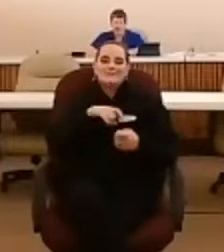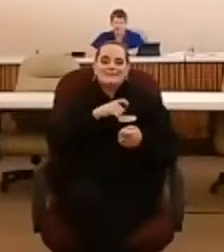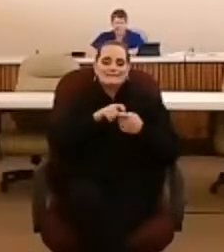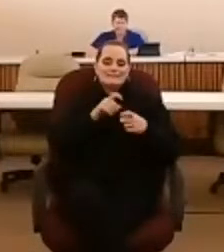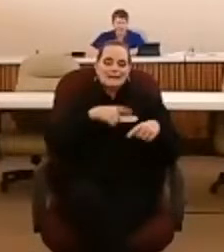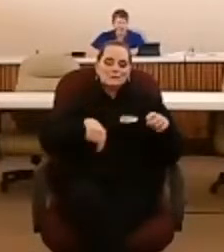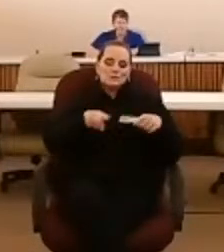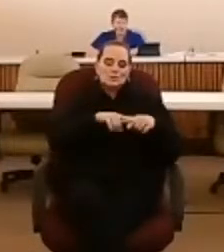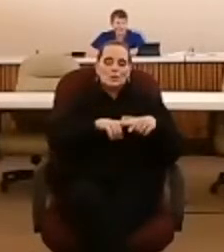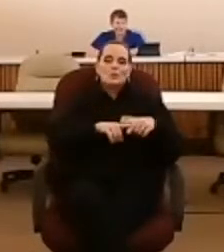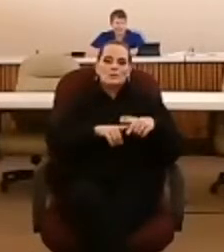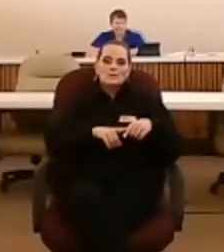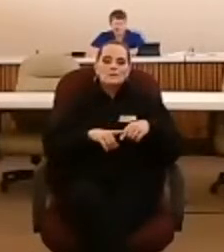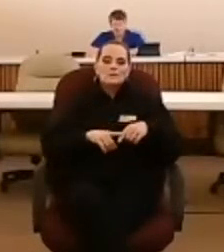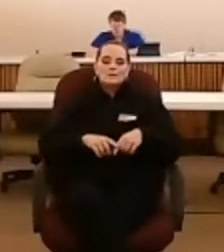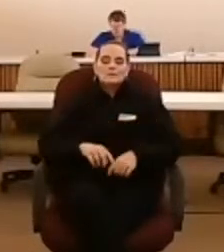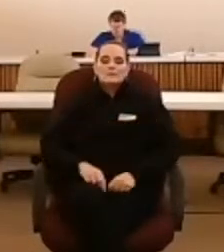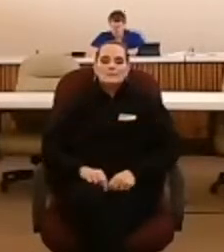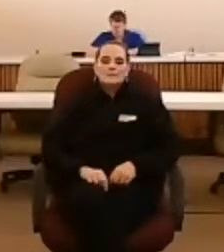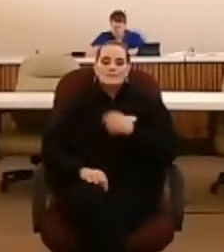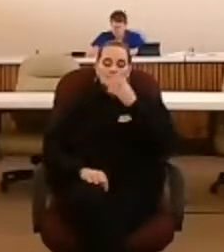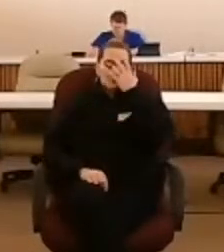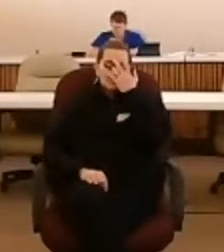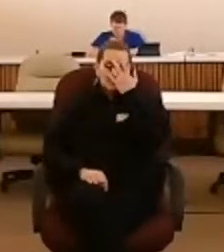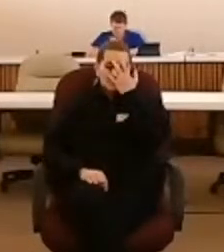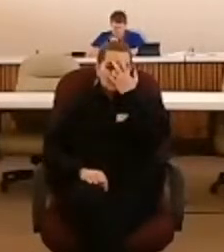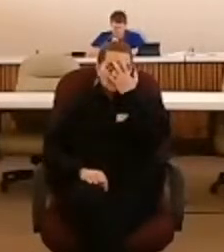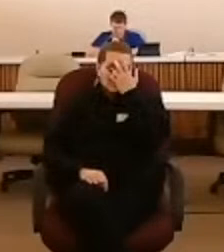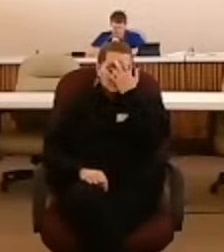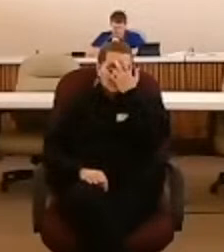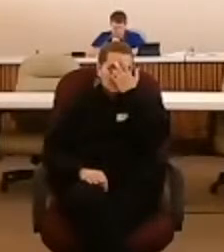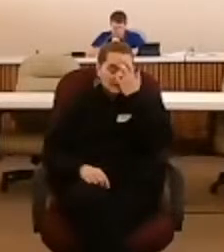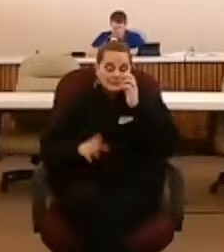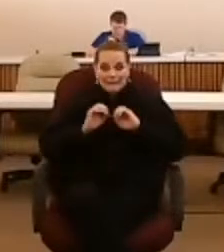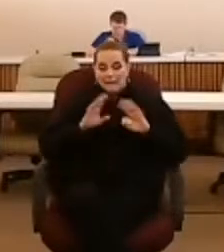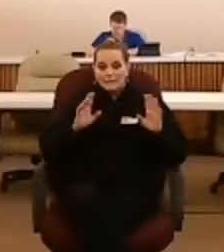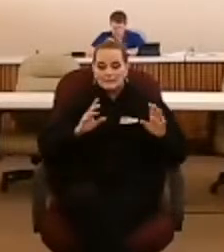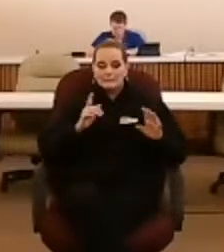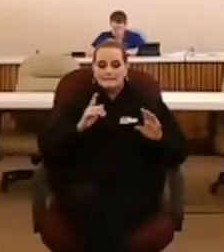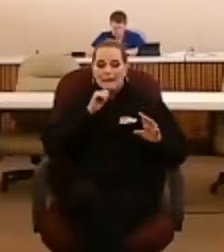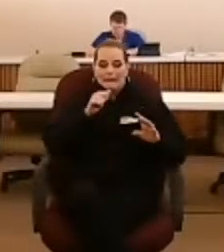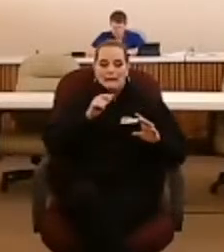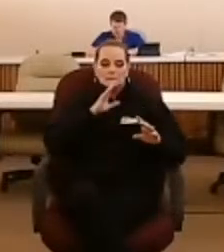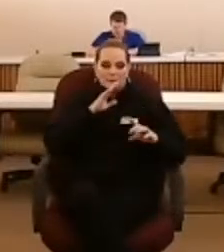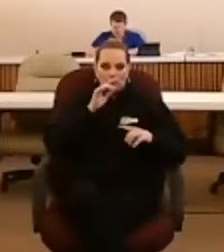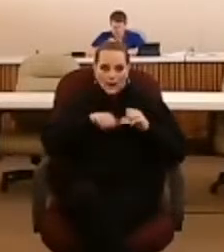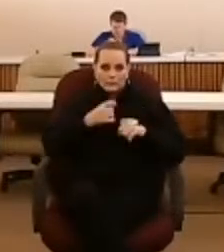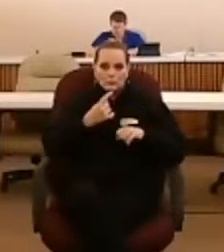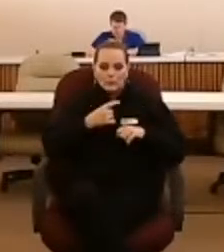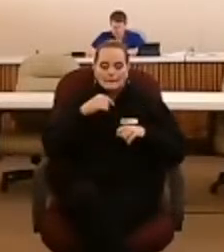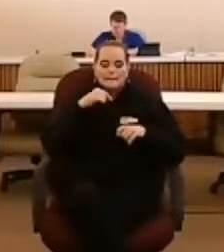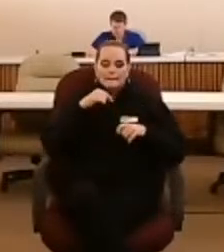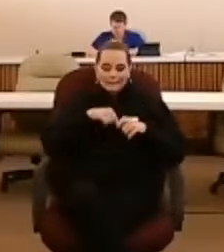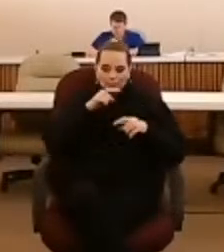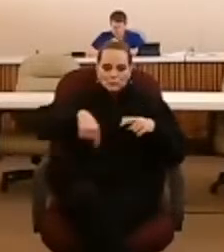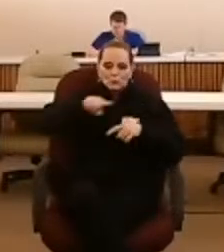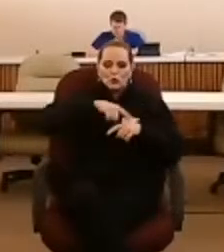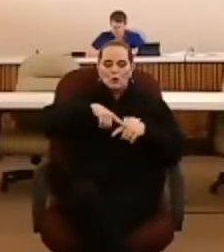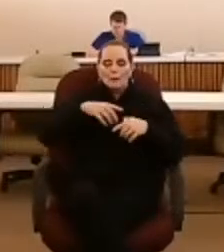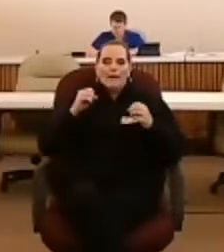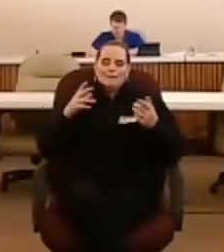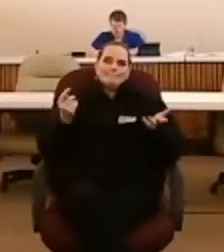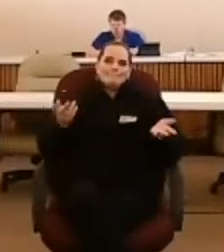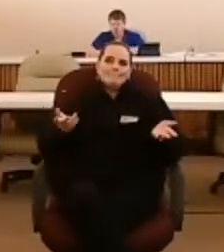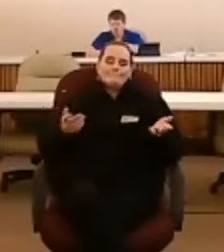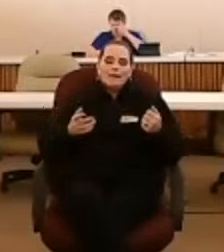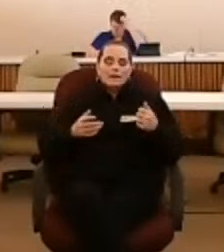looking at when we were talking. Oh, no. I mean, obviously, I don't speak for everyone in the cul-de-sac, but